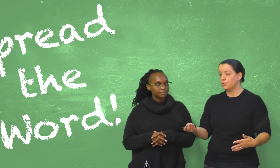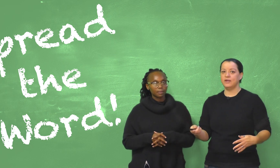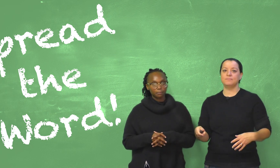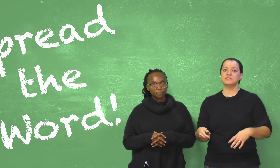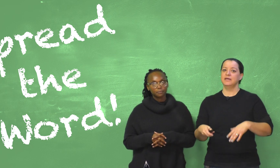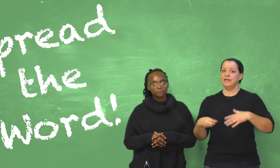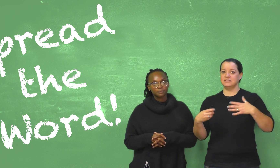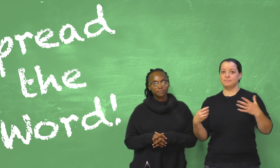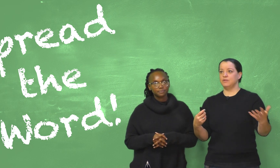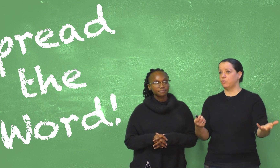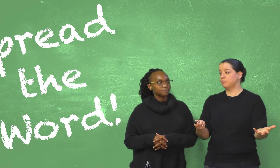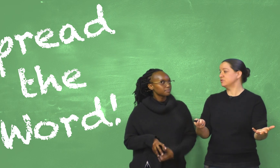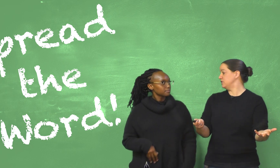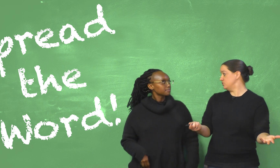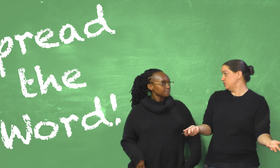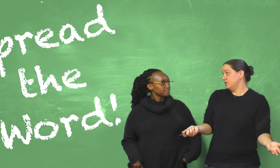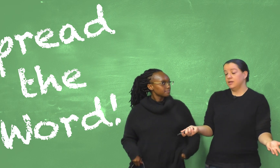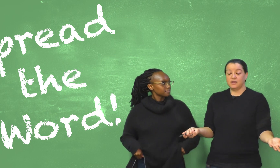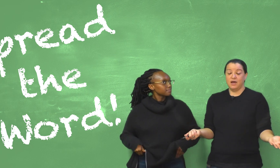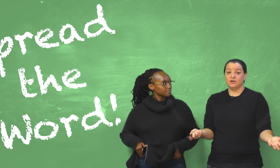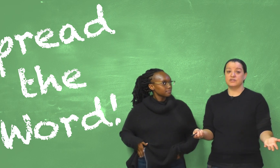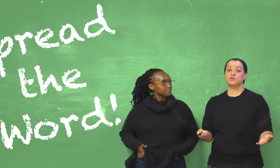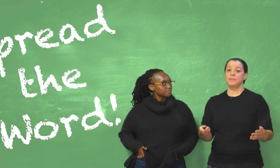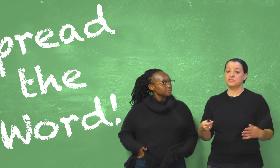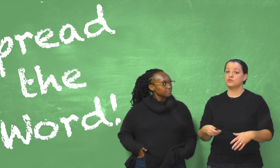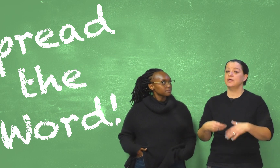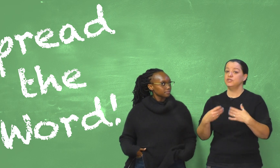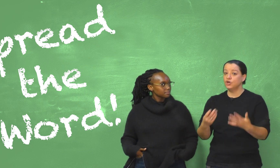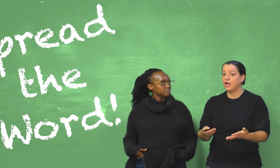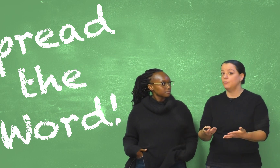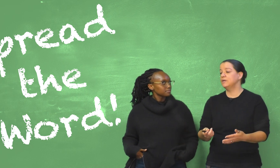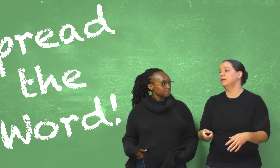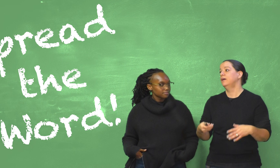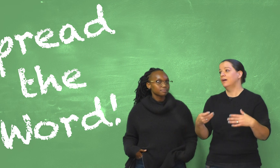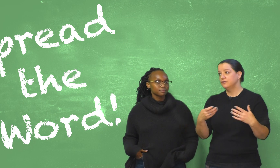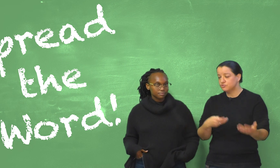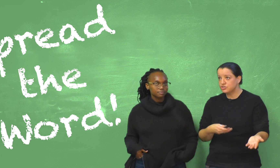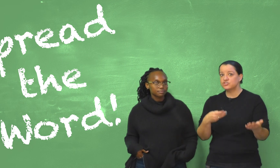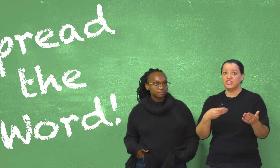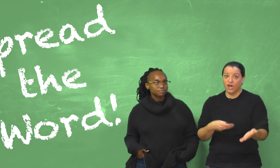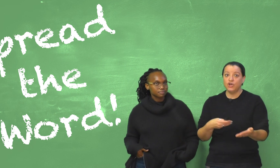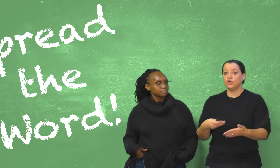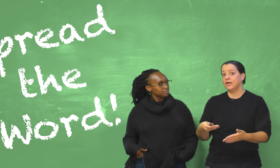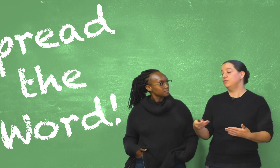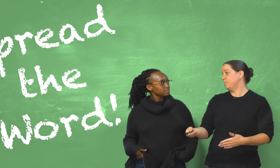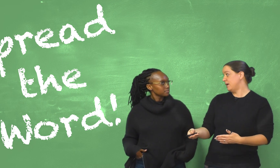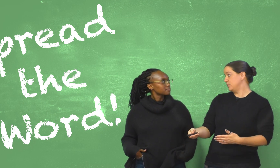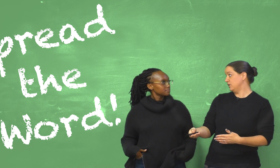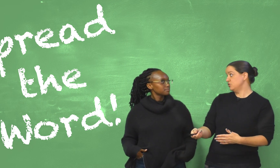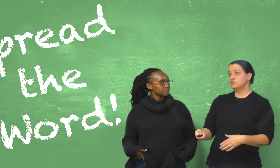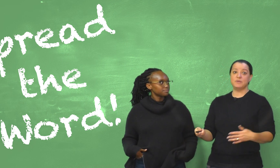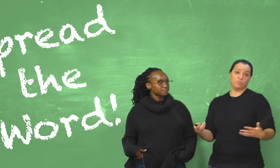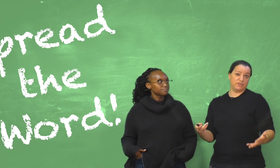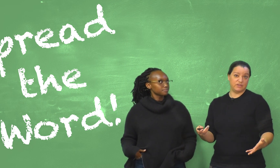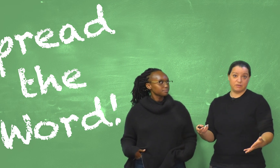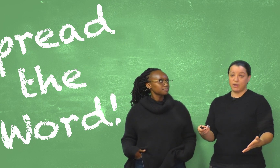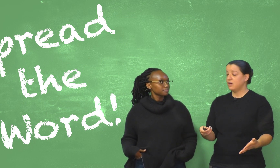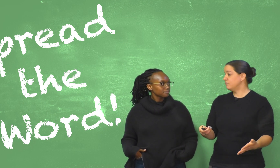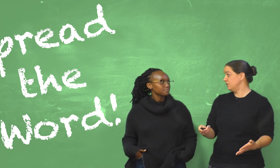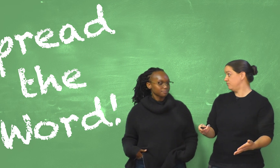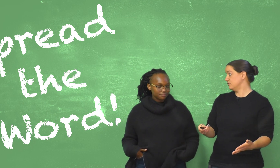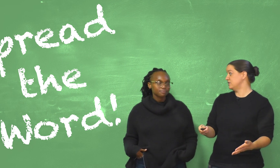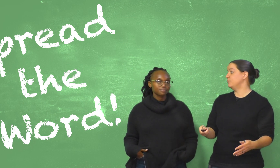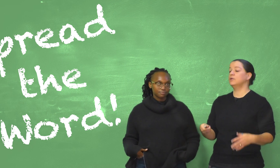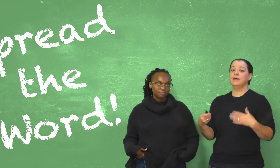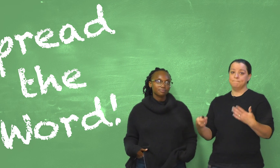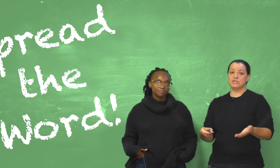federal programs and some of the representation in Congress. So make sure that you're helping traditionally undercounted populations, people living in